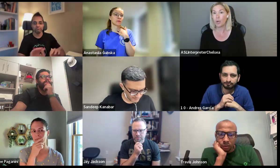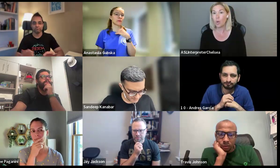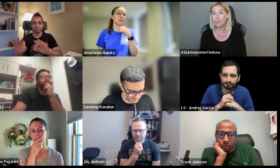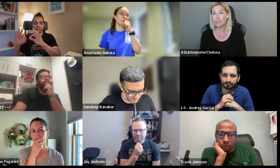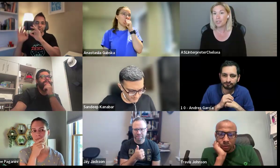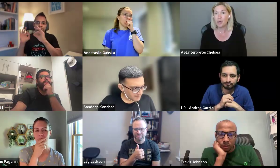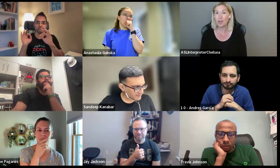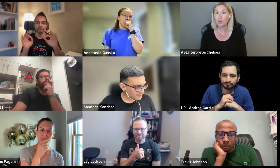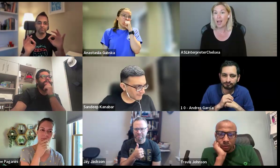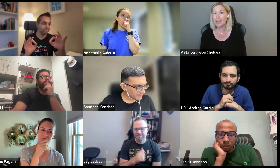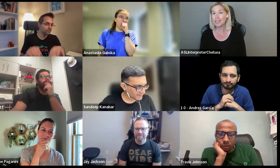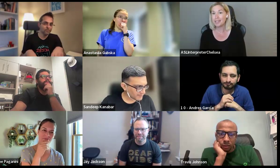Going once, going twice.